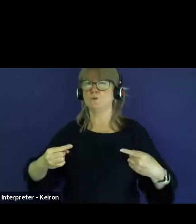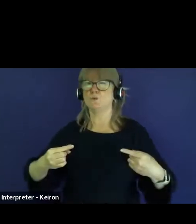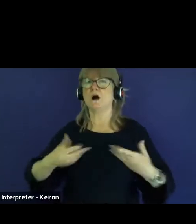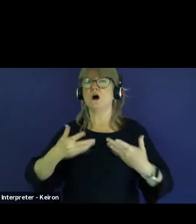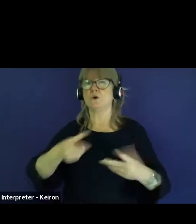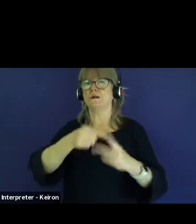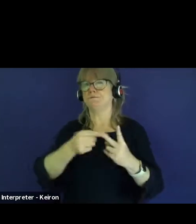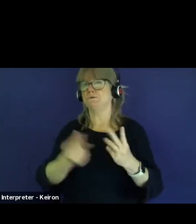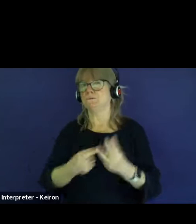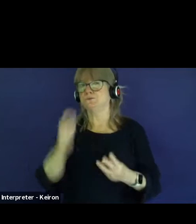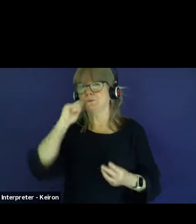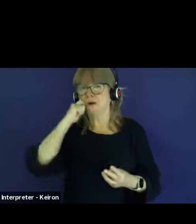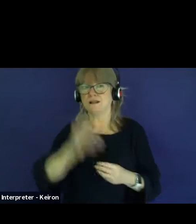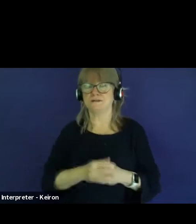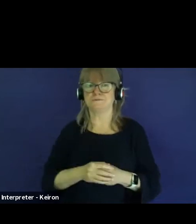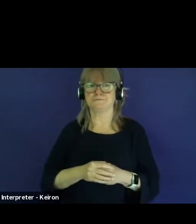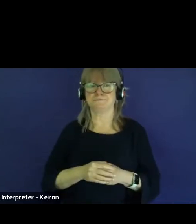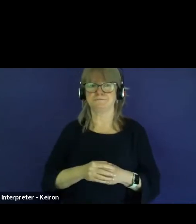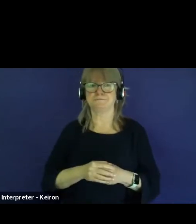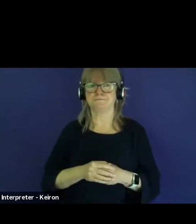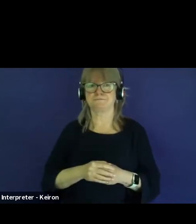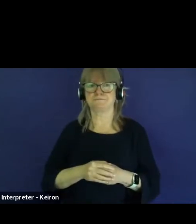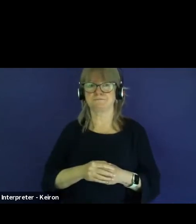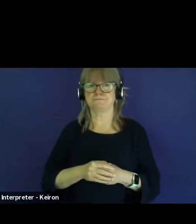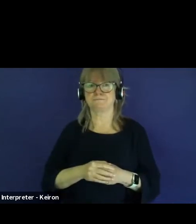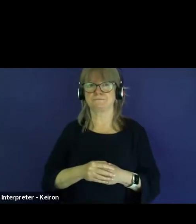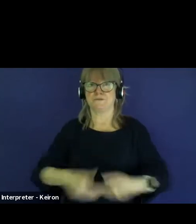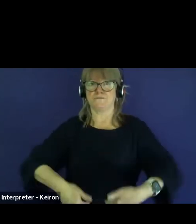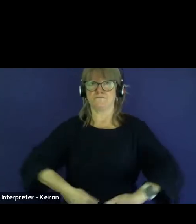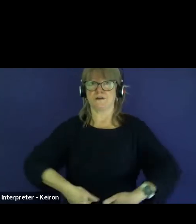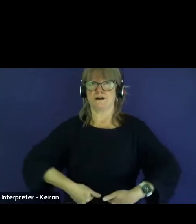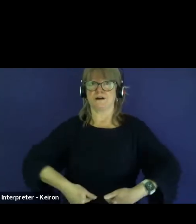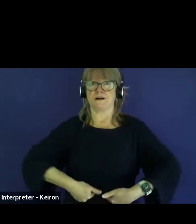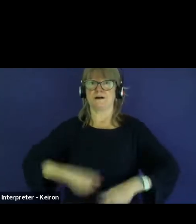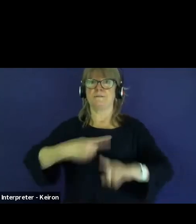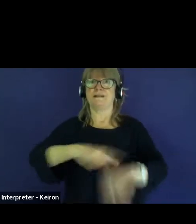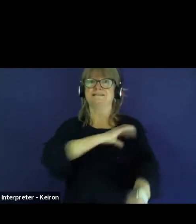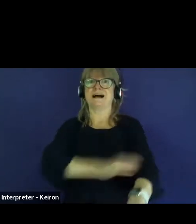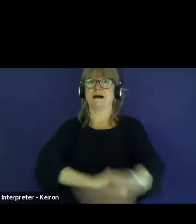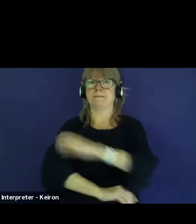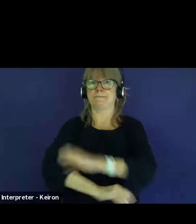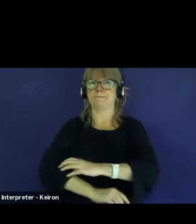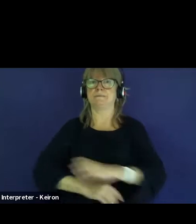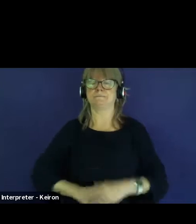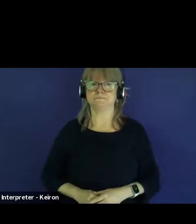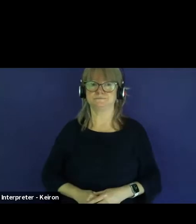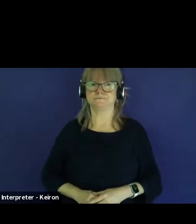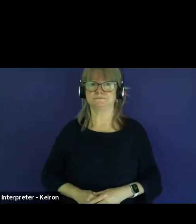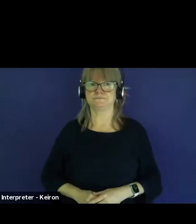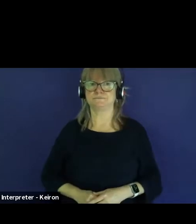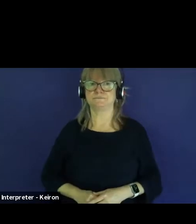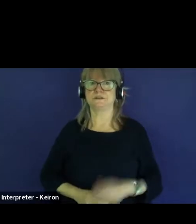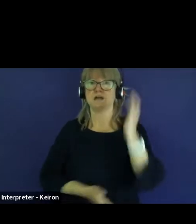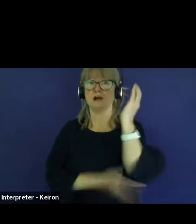options. So a walking plank is going to target our core as well as our arms. So what it looks like, we're going to be dropping to our